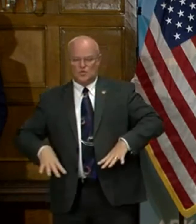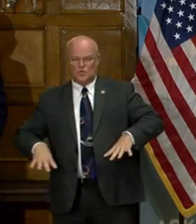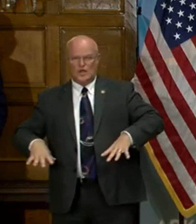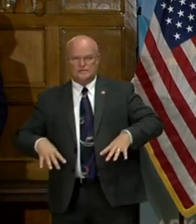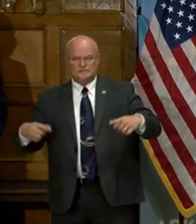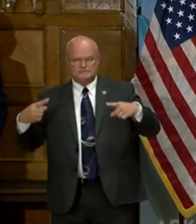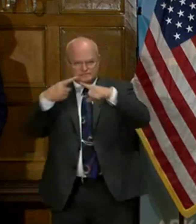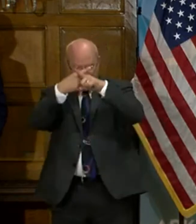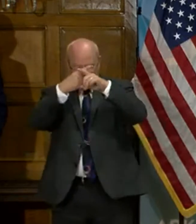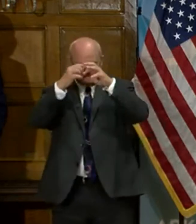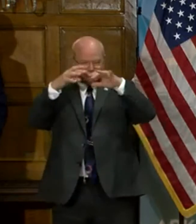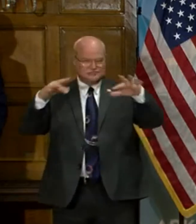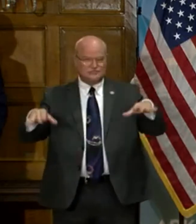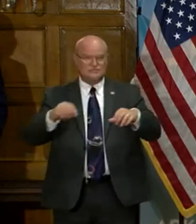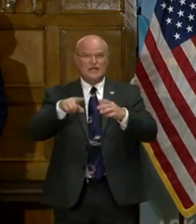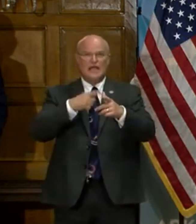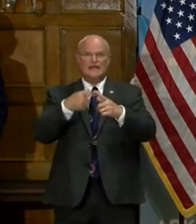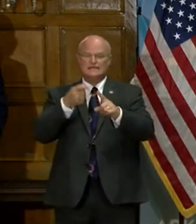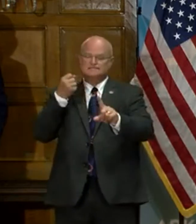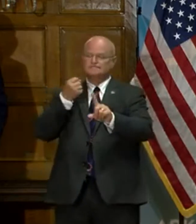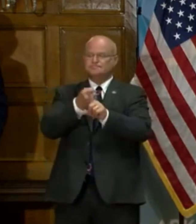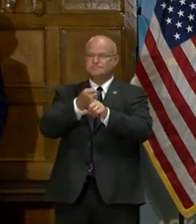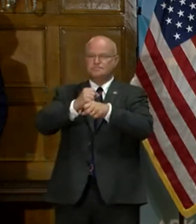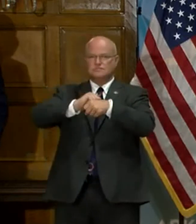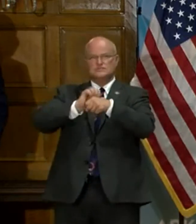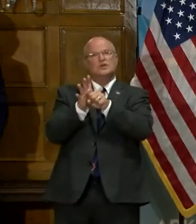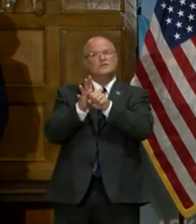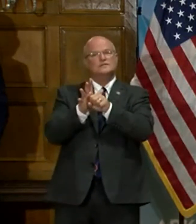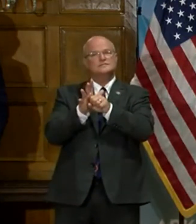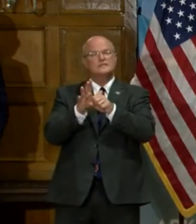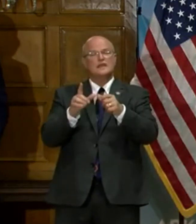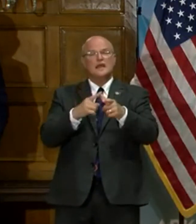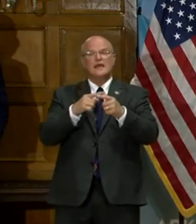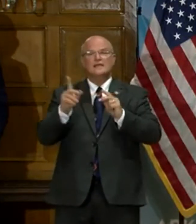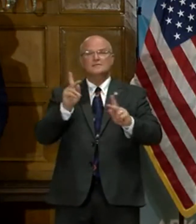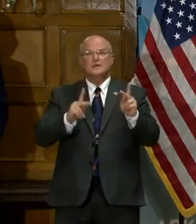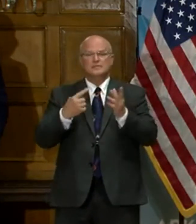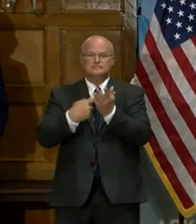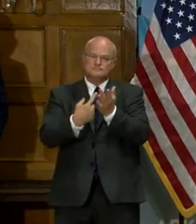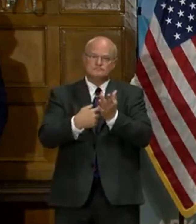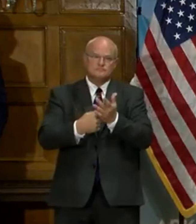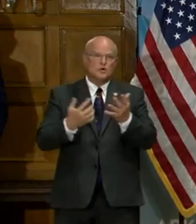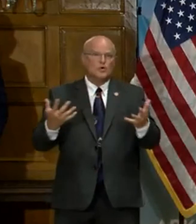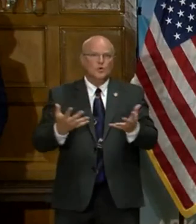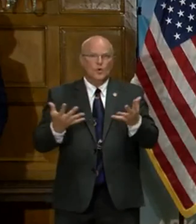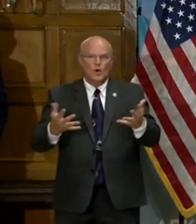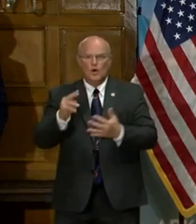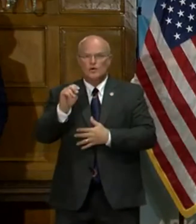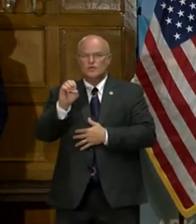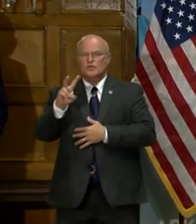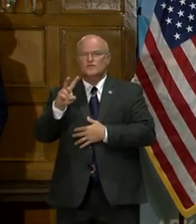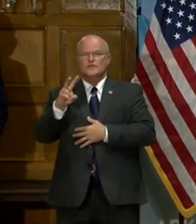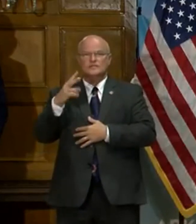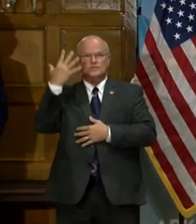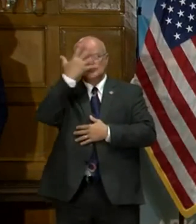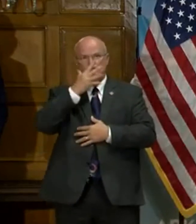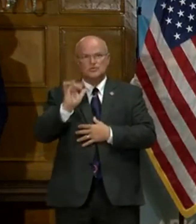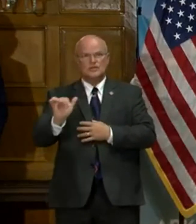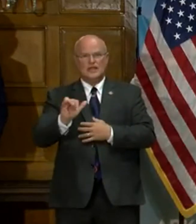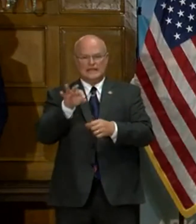and so forth. And then COVID came. And then everyone began to talk about what will the November elections look